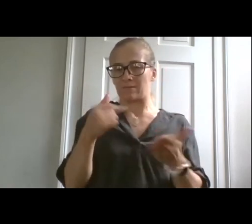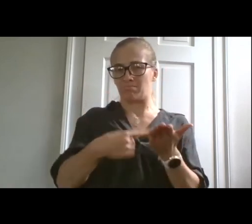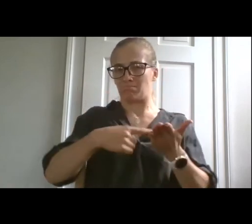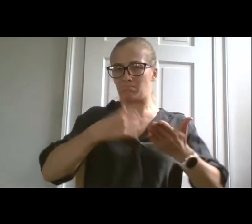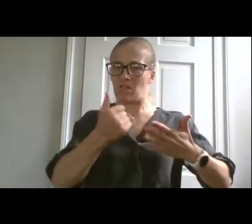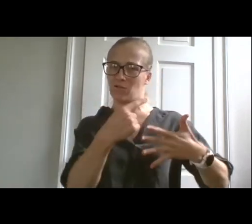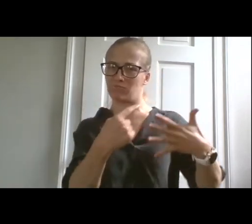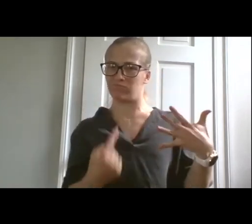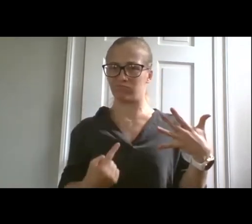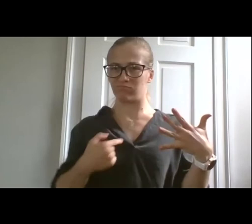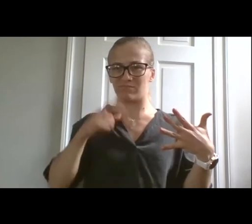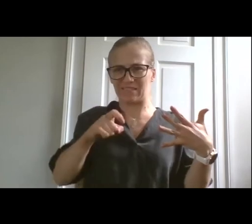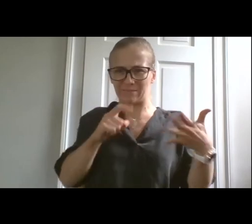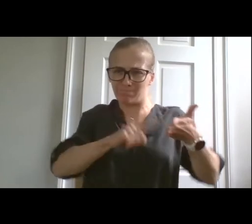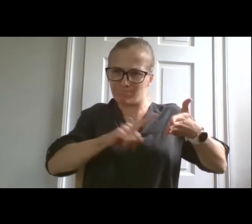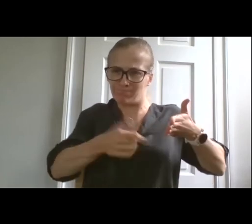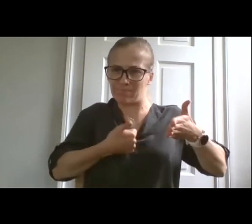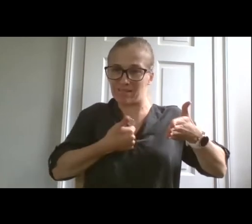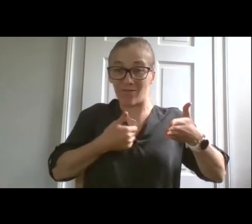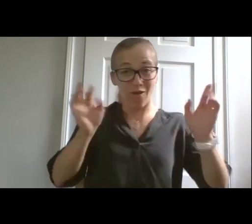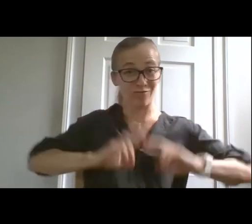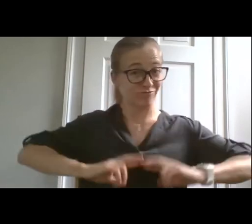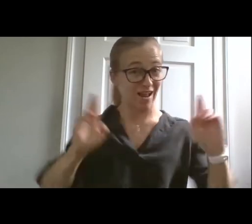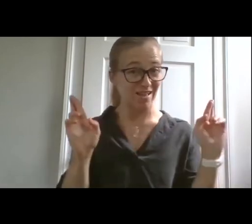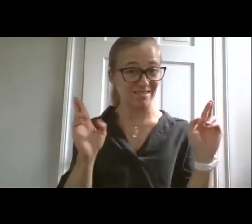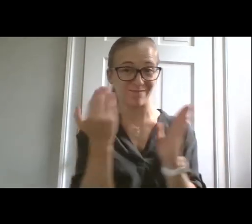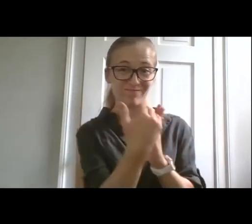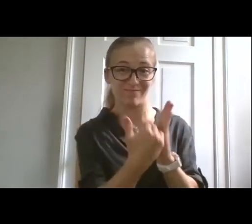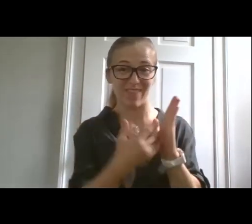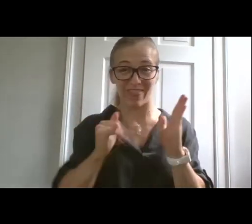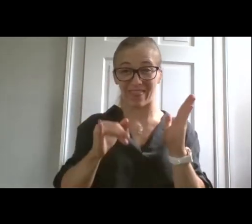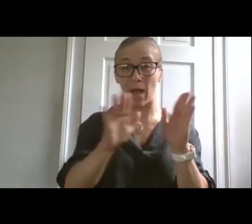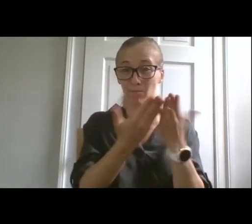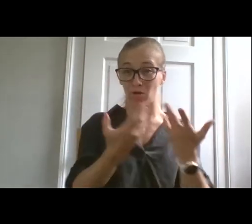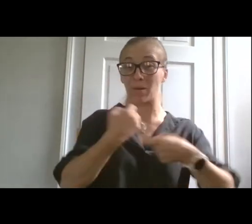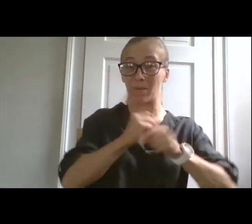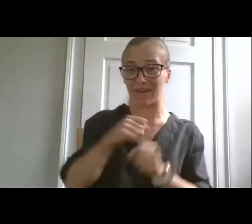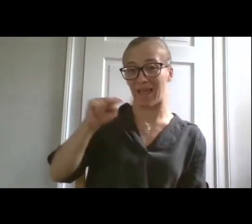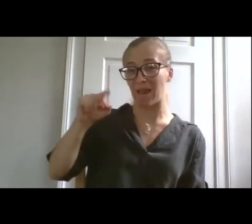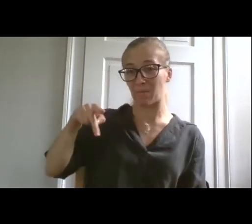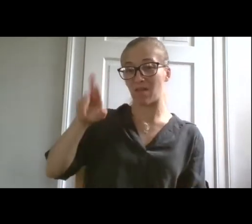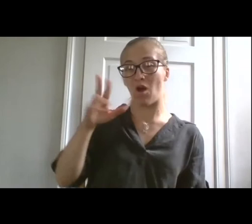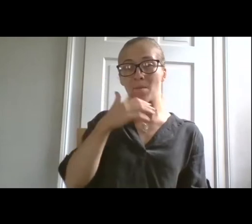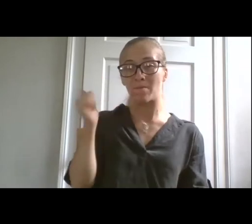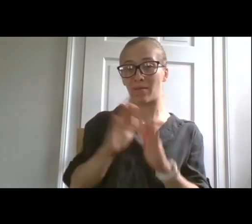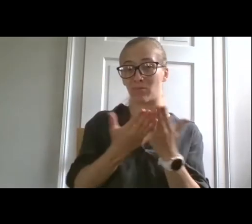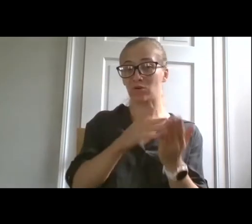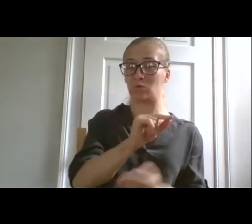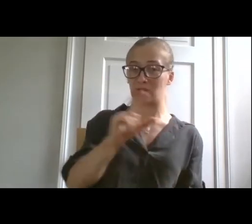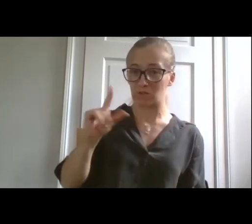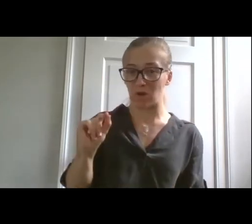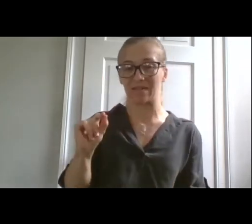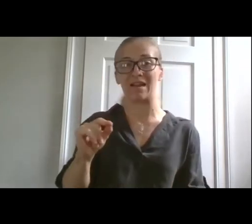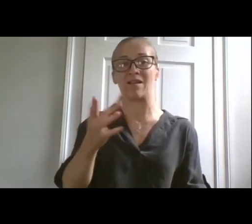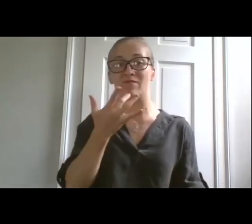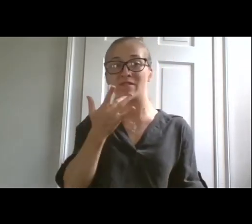it was on. I had to do my own research. Are you ready? Here are the lists that that book made. NPR's Best Book of 2020, Electric Lit's Favorite